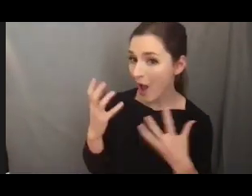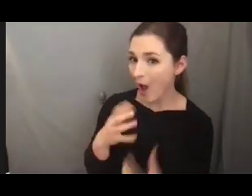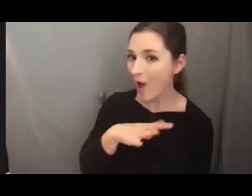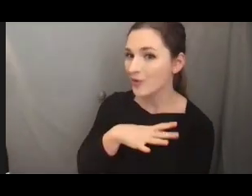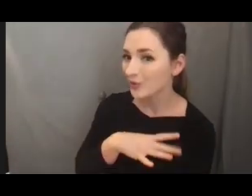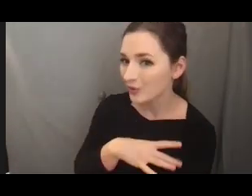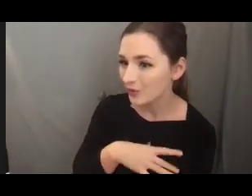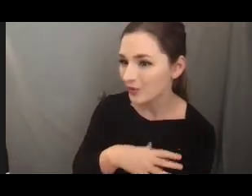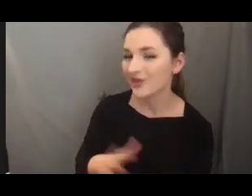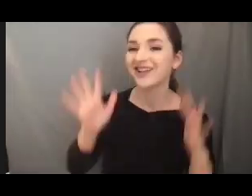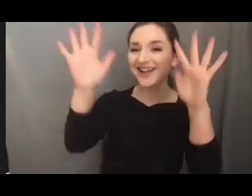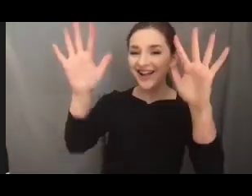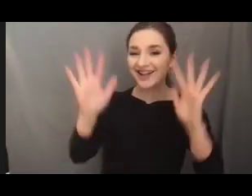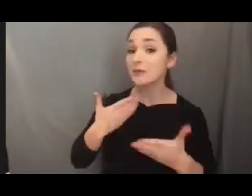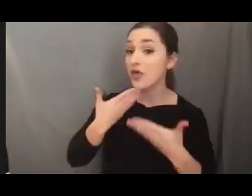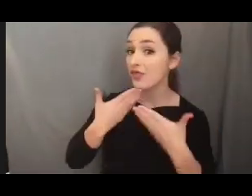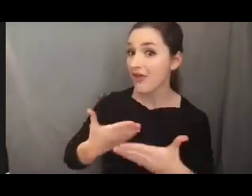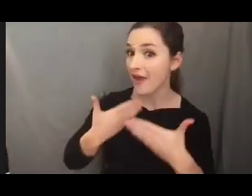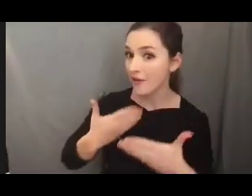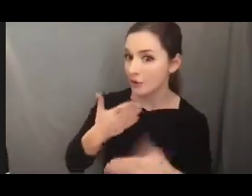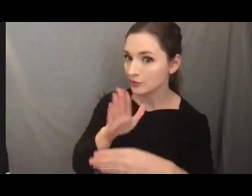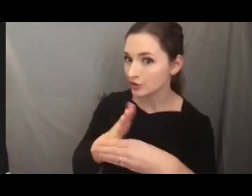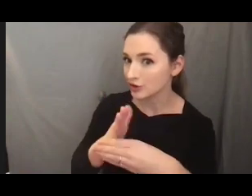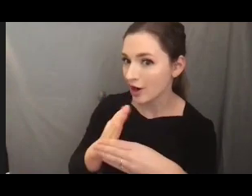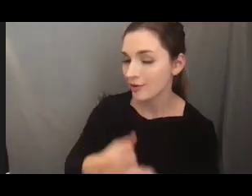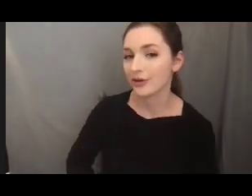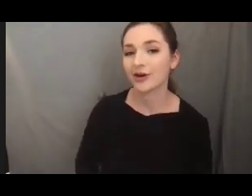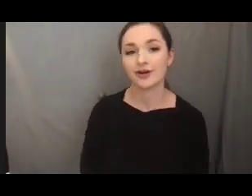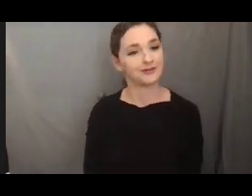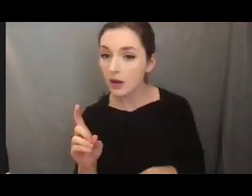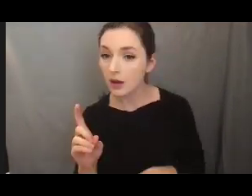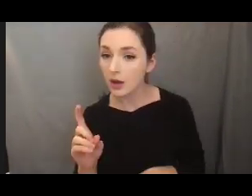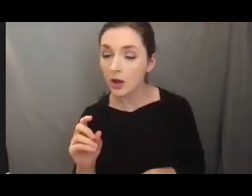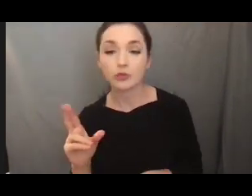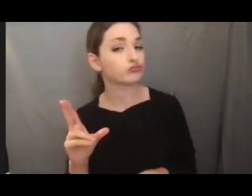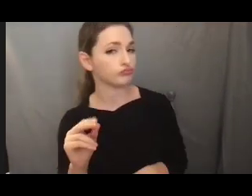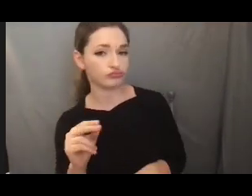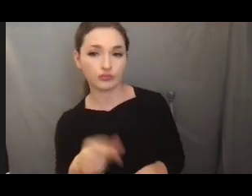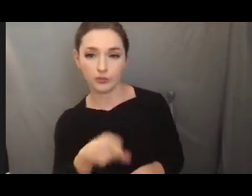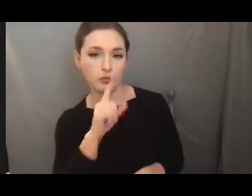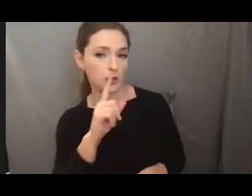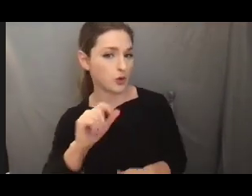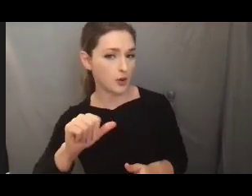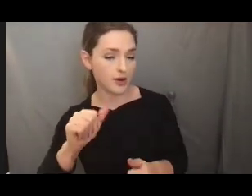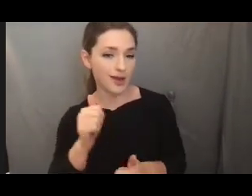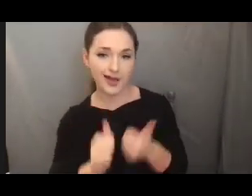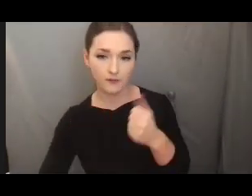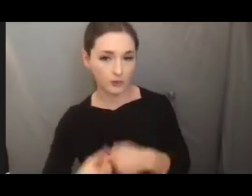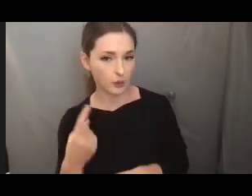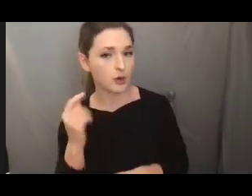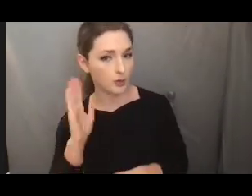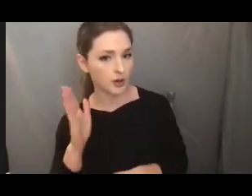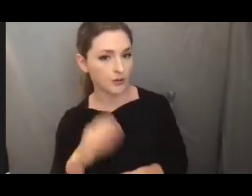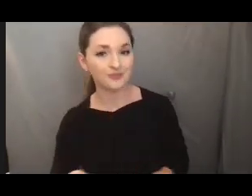awesome. Pretty Well, neat. thank you so much, Mr. You're doing Tony. great. Thank You're you. welcome. So we will go ahead and read our